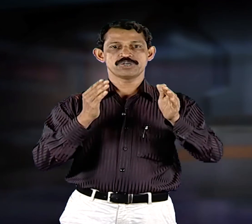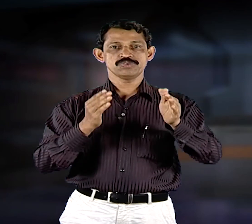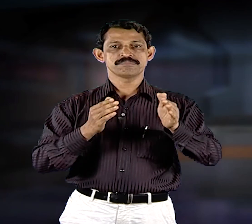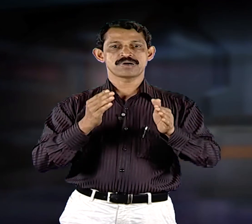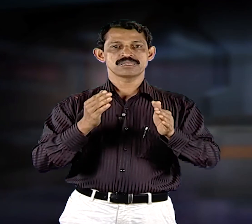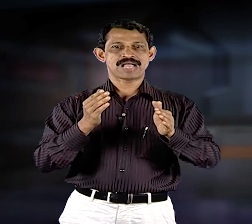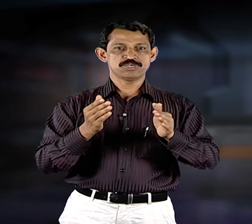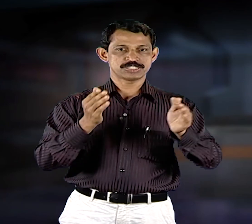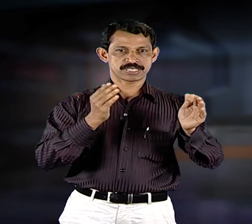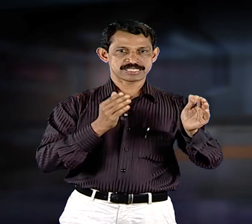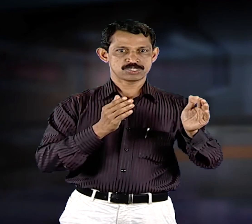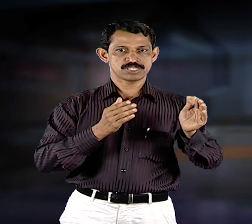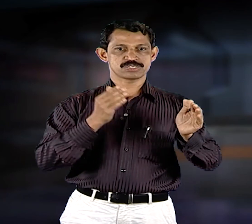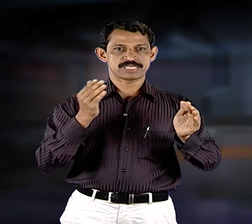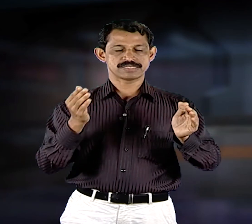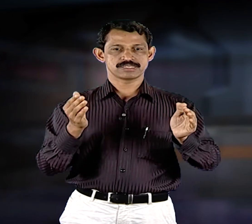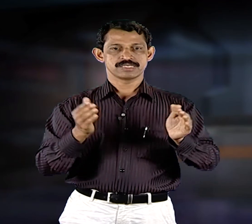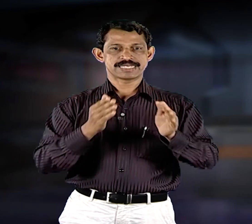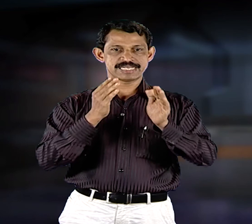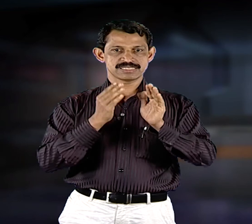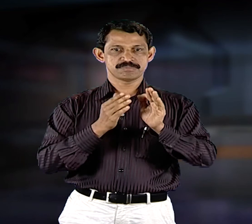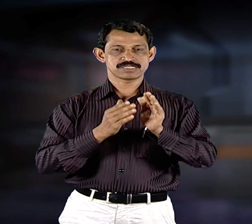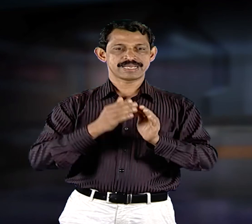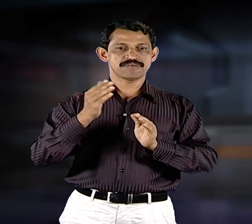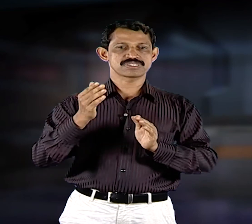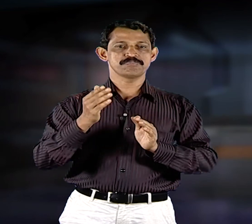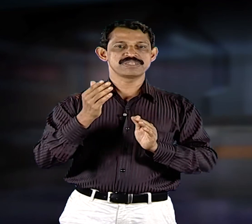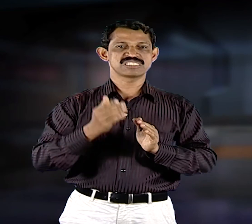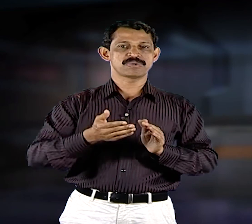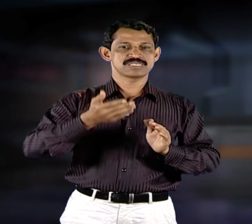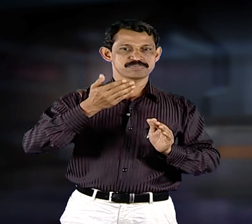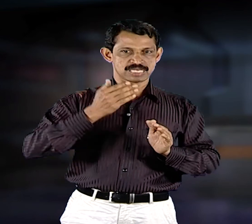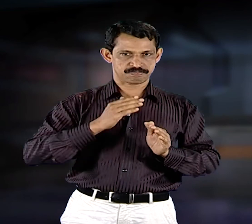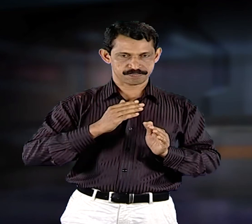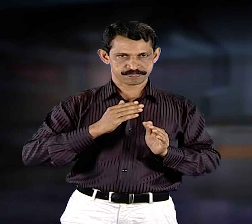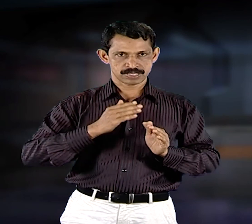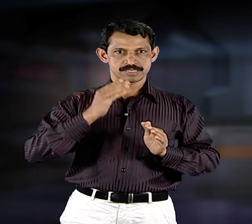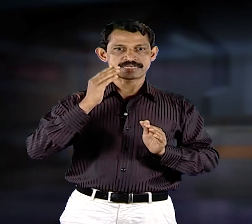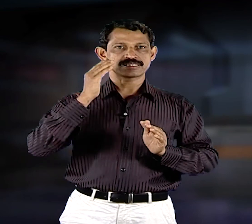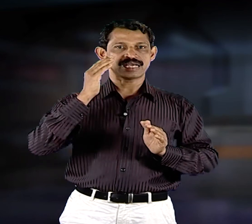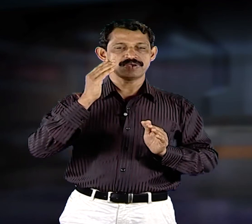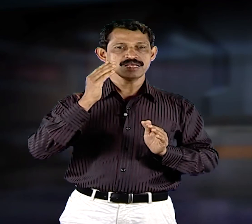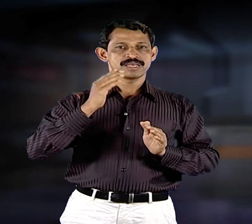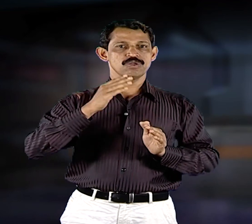to impart value education to the students, a teacher must have some principles himself. Let us have a look at